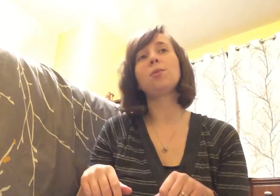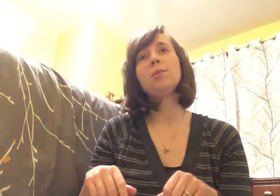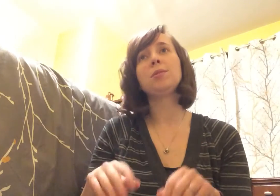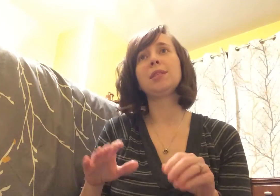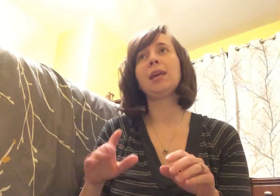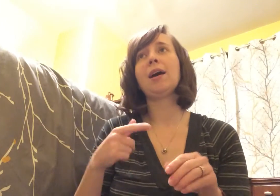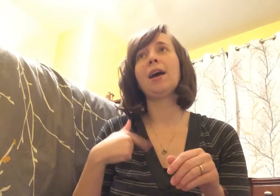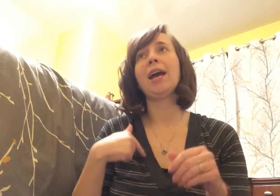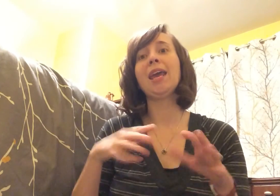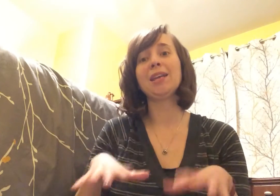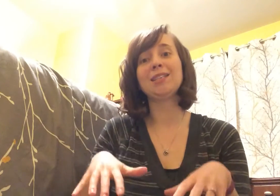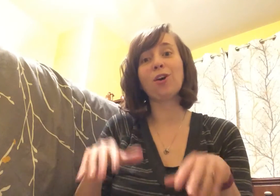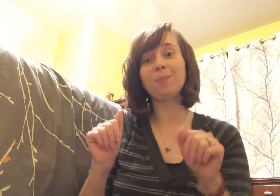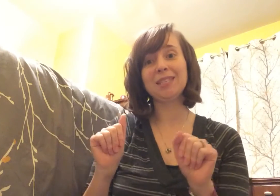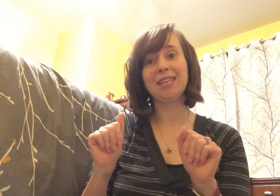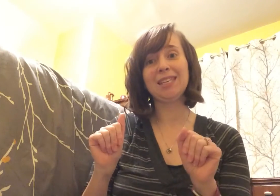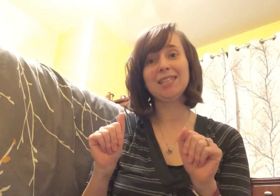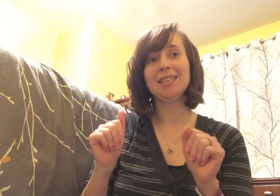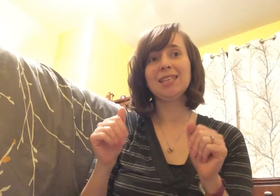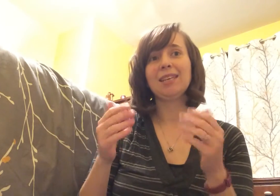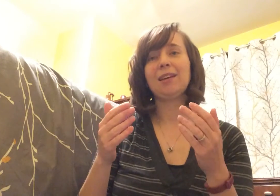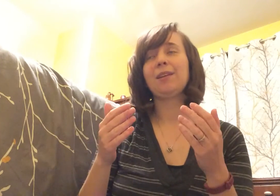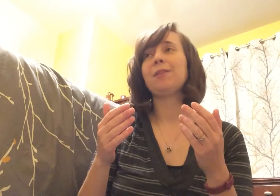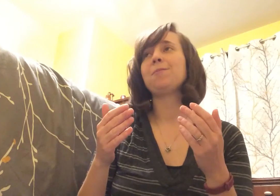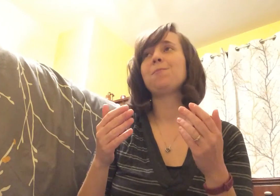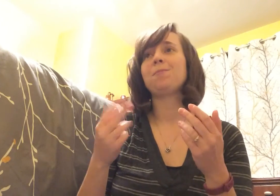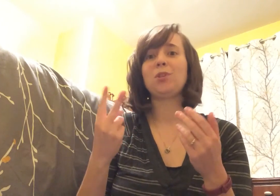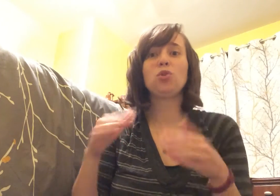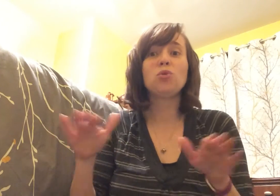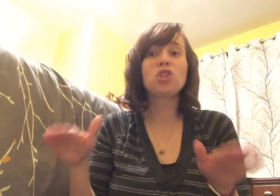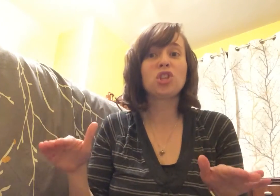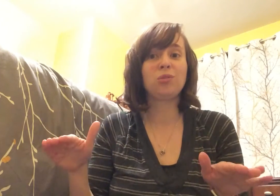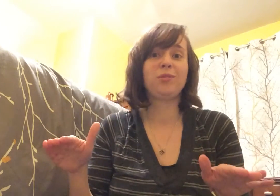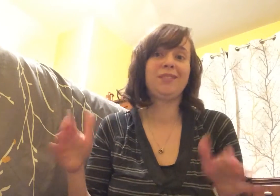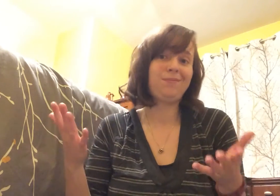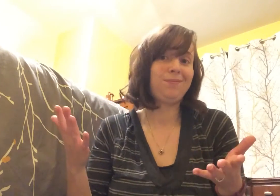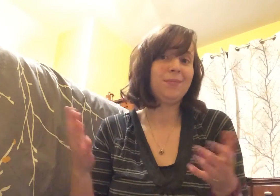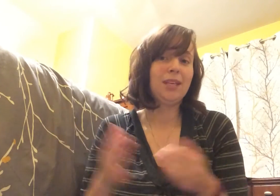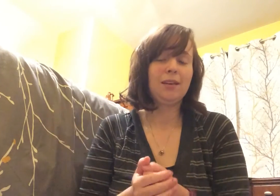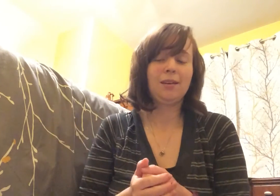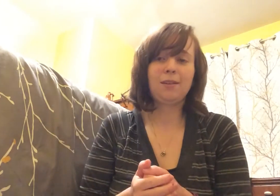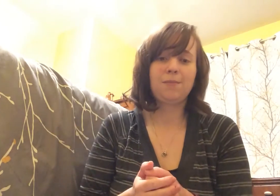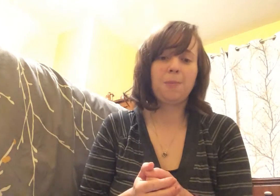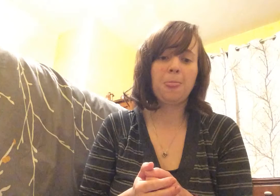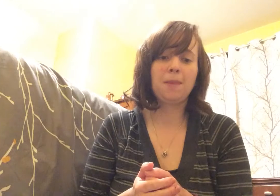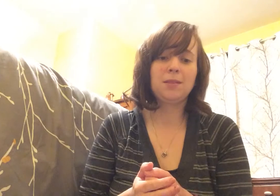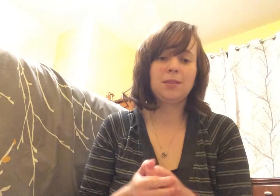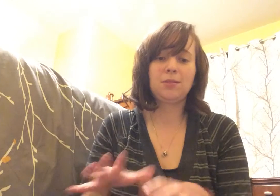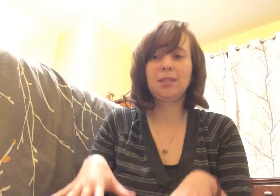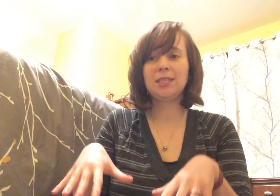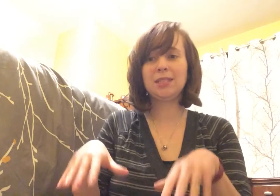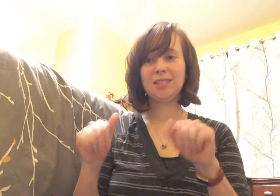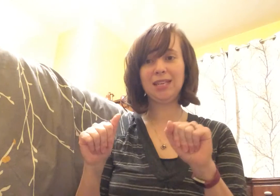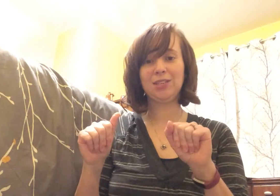you'd say, I adopted 2 children. So this is